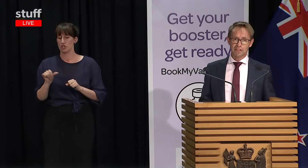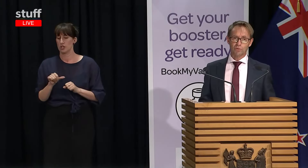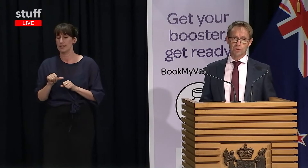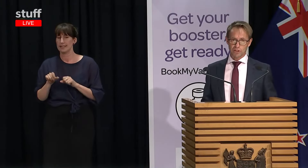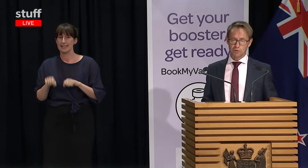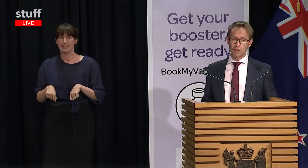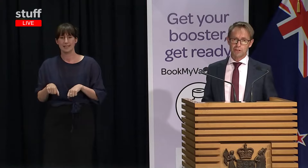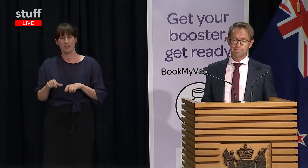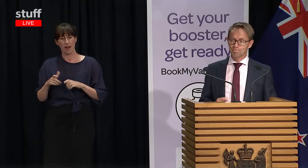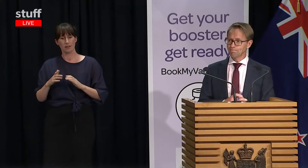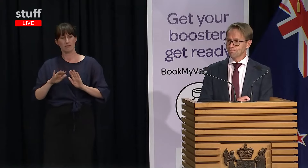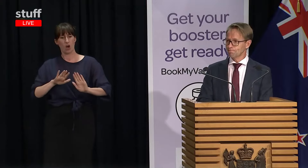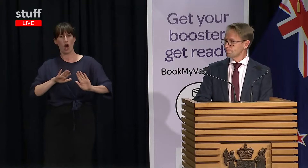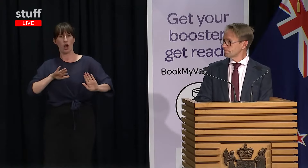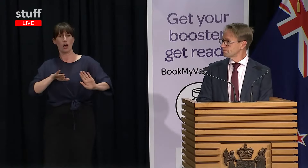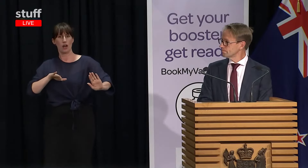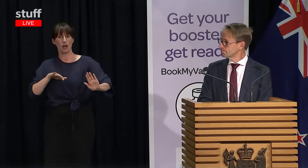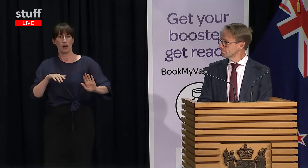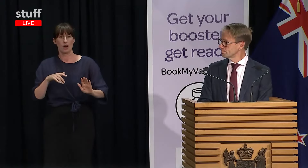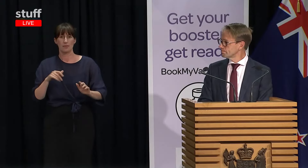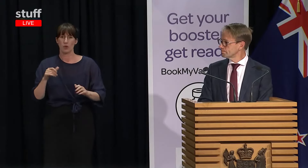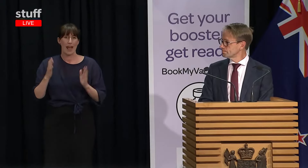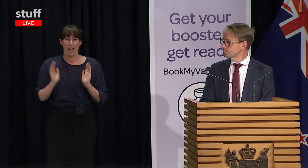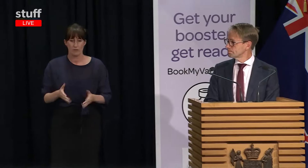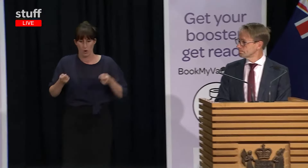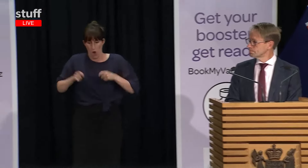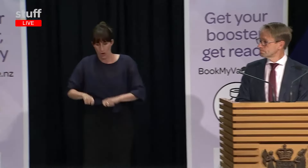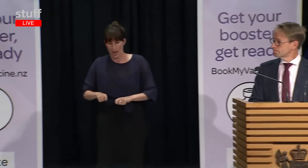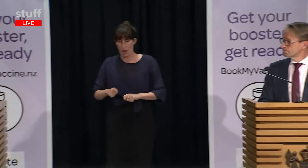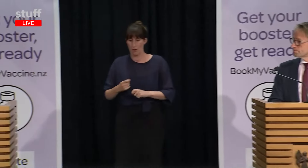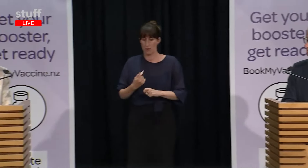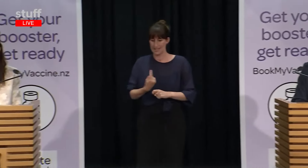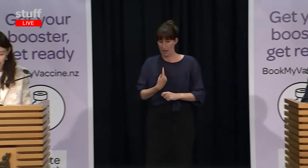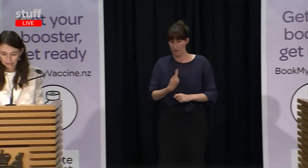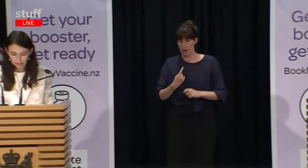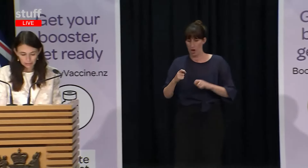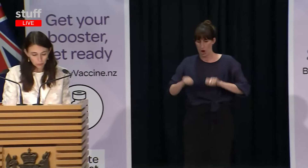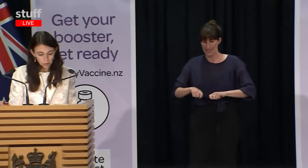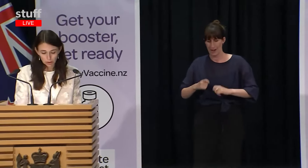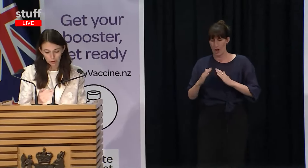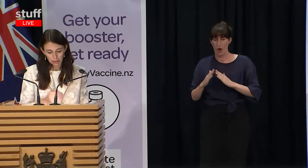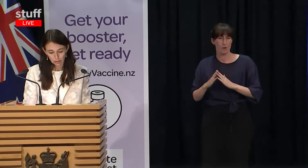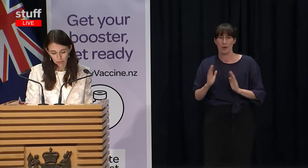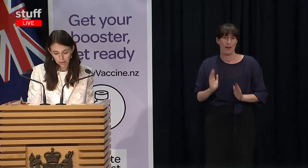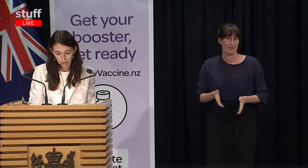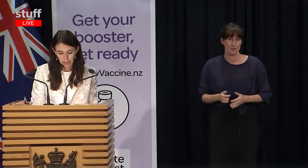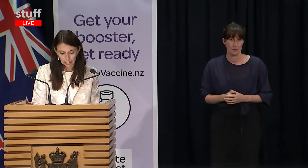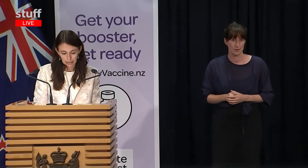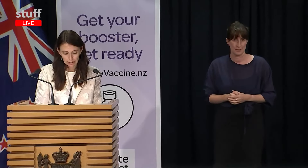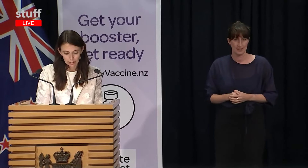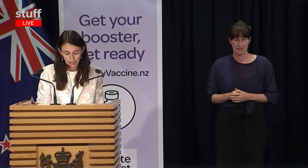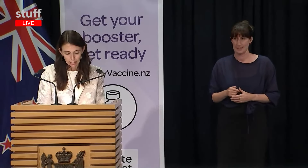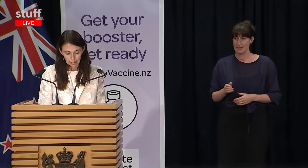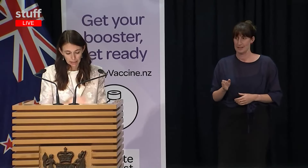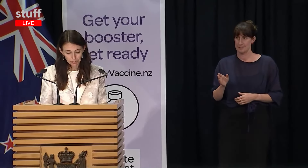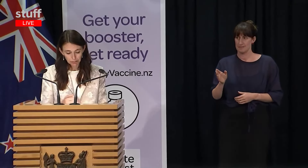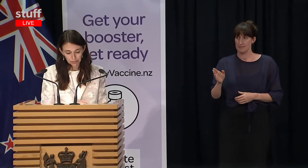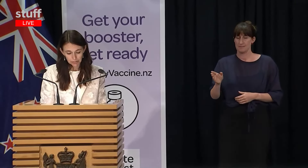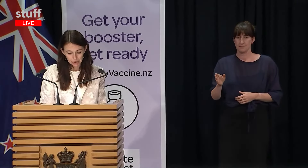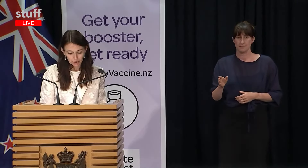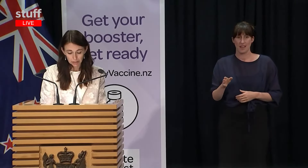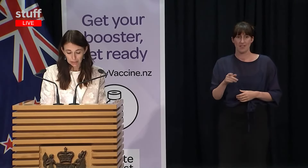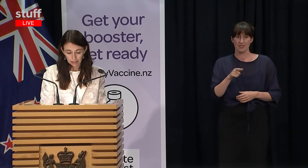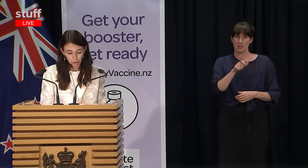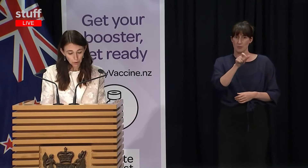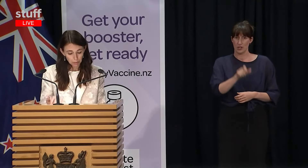for the next 4 to 6 weeks. I also note that Professor Blakely also acknowledged that, in his